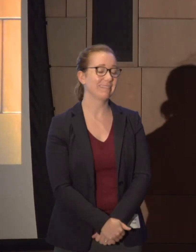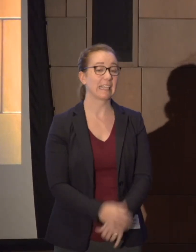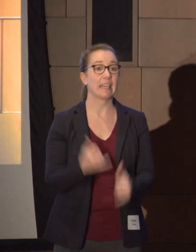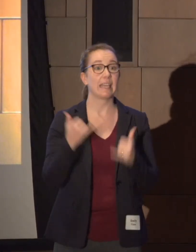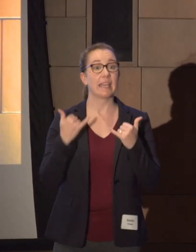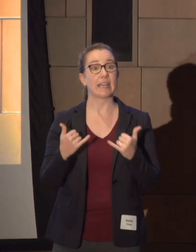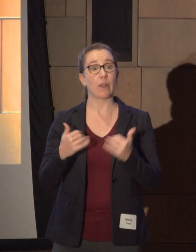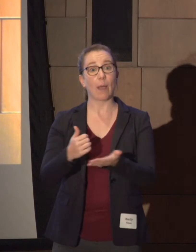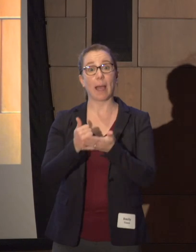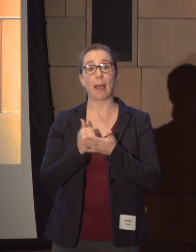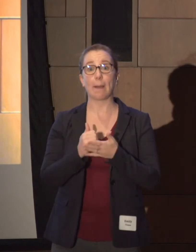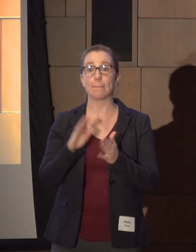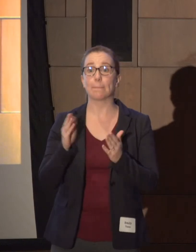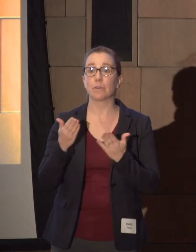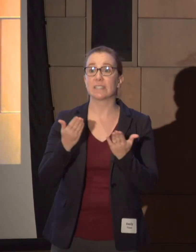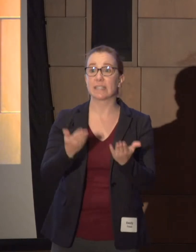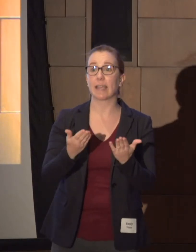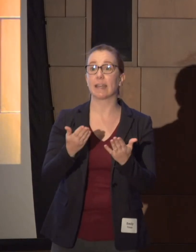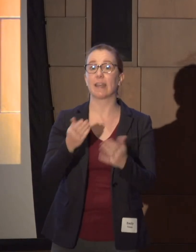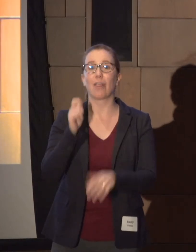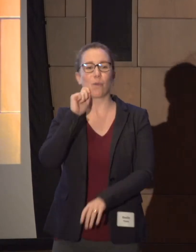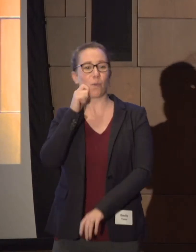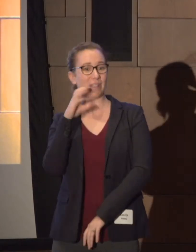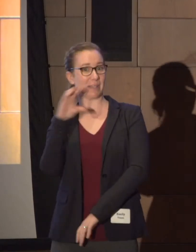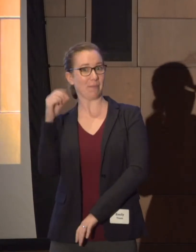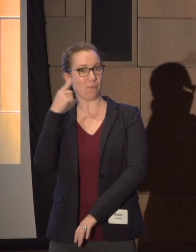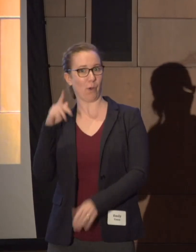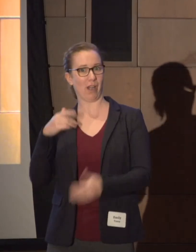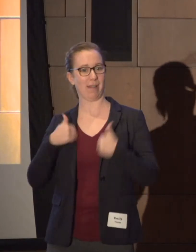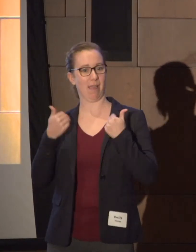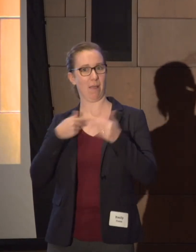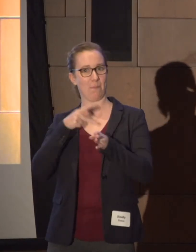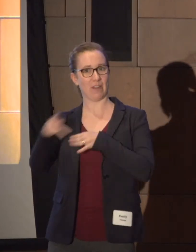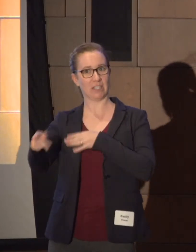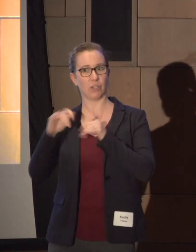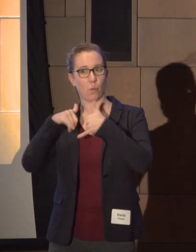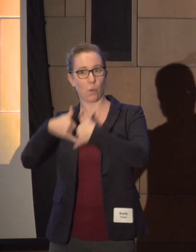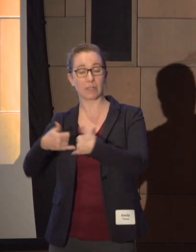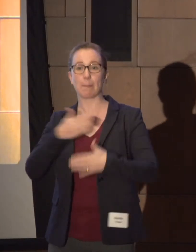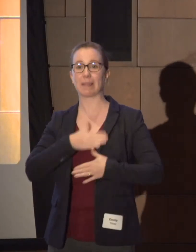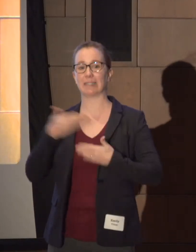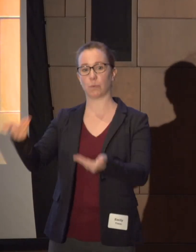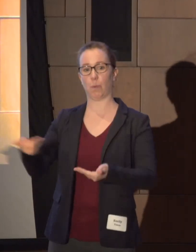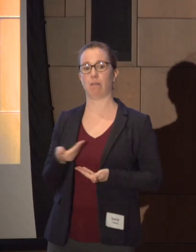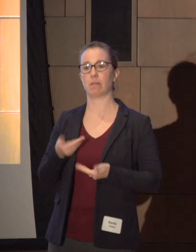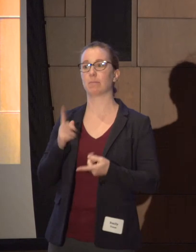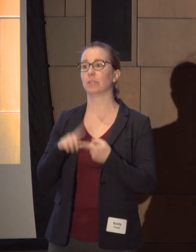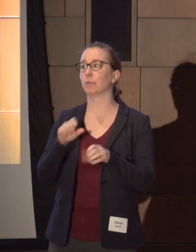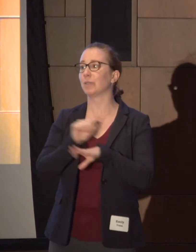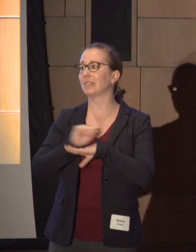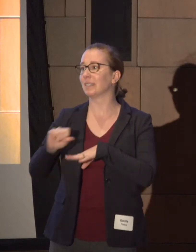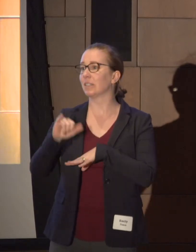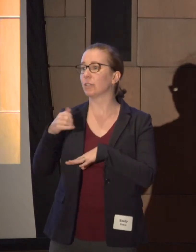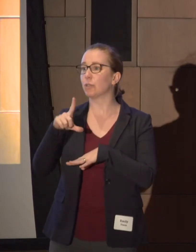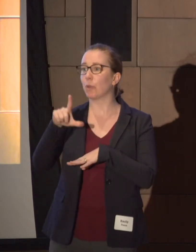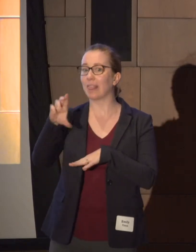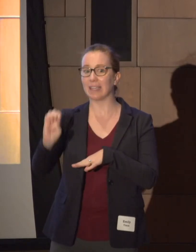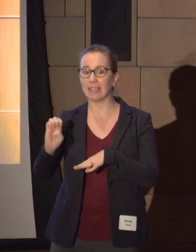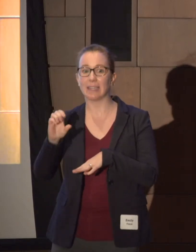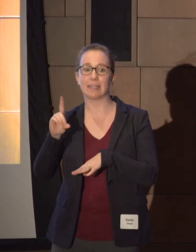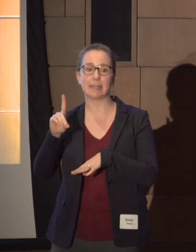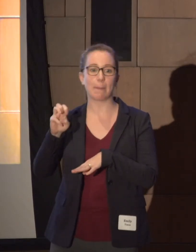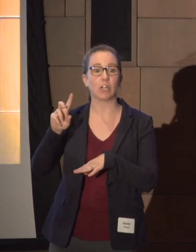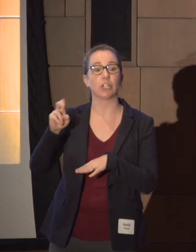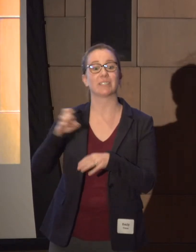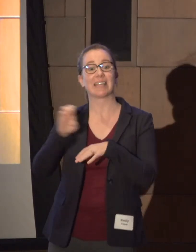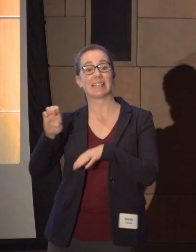Now, to help present this year's Coolest Companies for Young Professionals Awards, please welcome to the stage Julie Demers, Executive Director